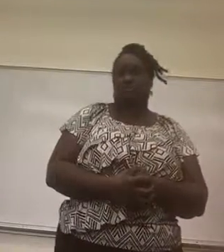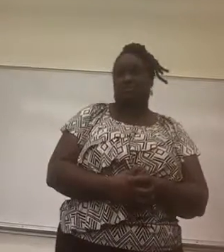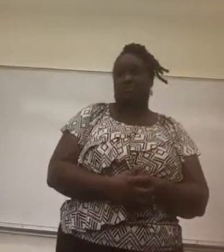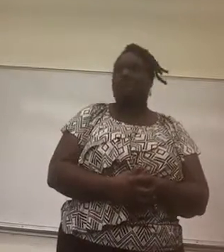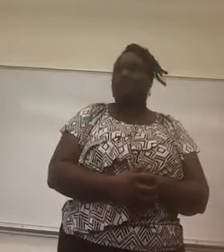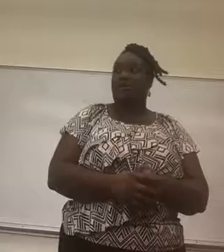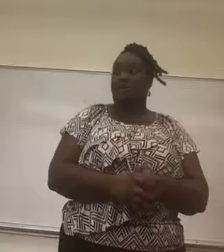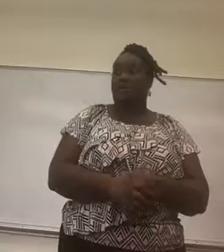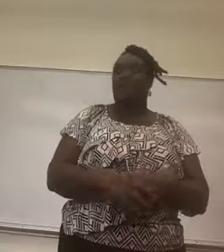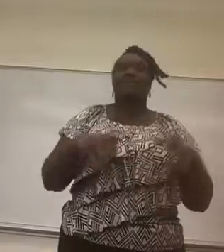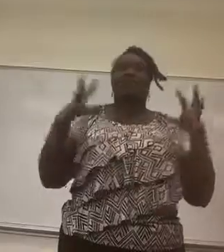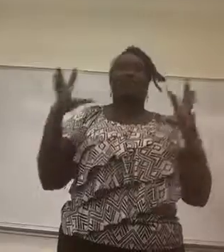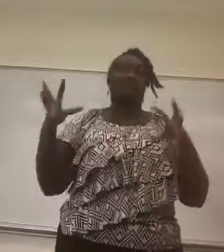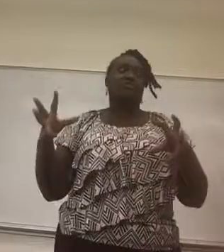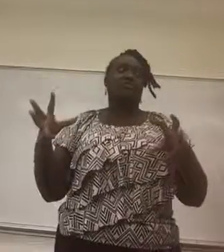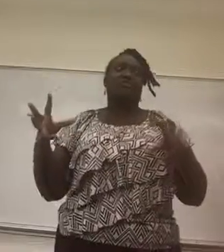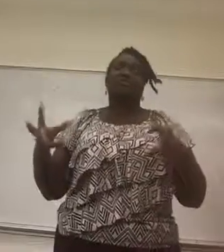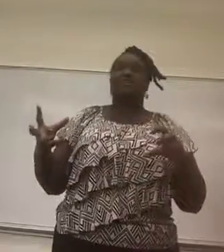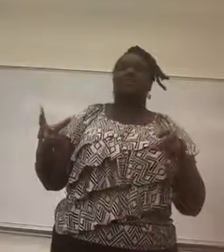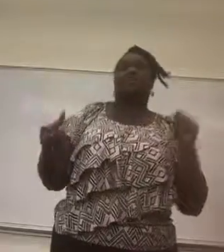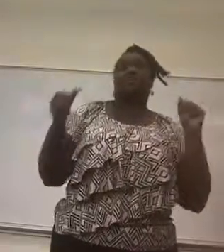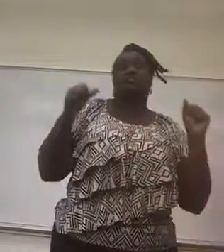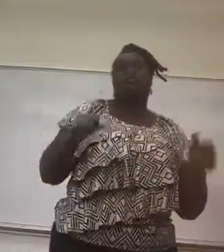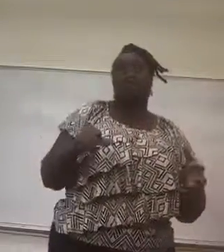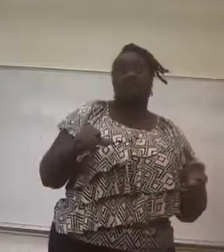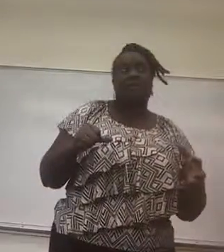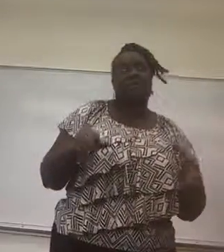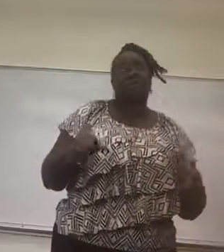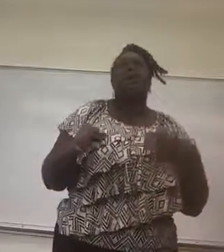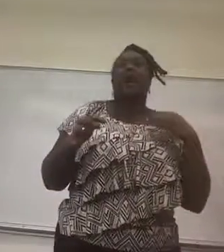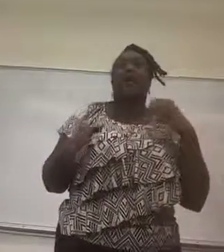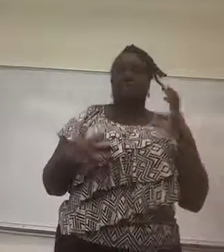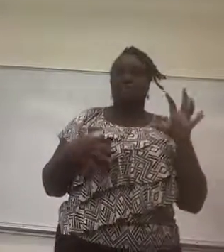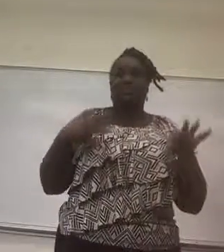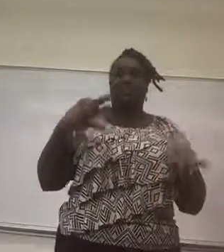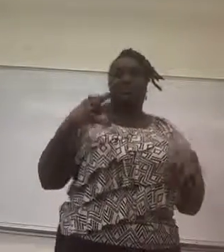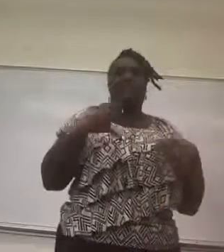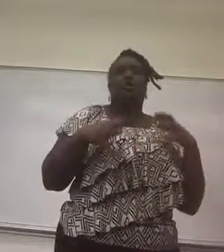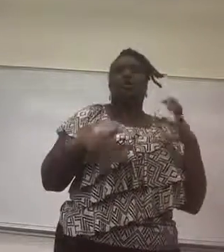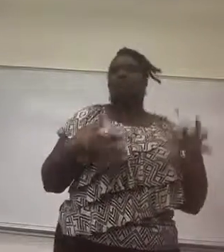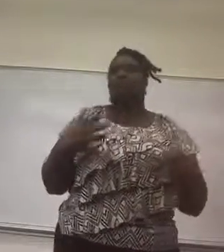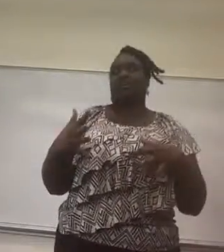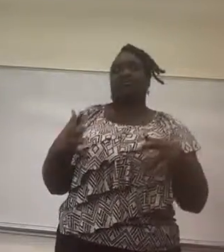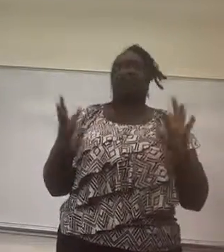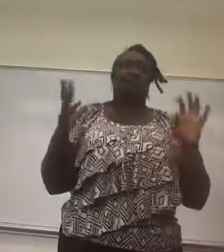partners. Okay, and then after we do this activity, we're gonna talk about it. And then we're gonna talk about a home project you're gonna